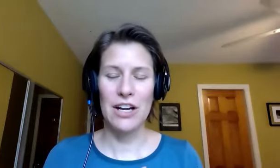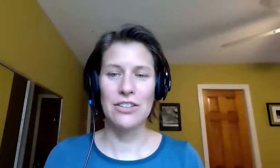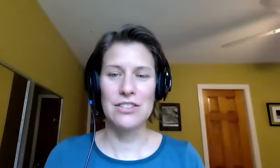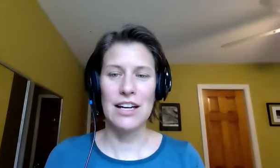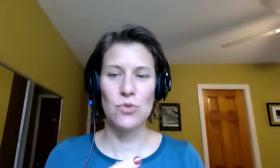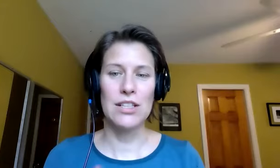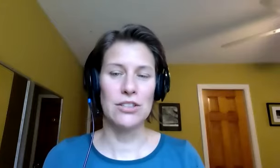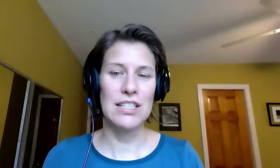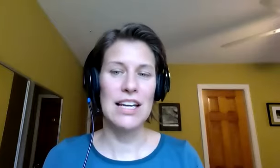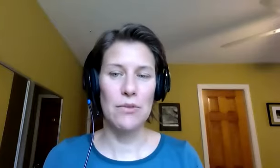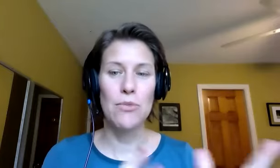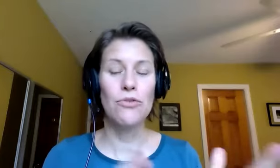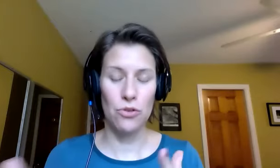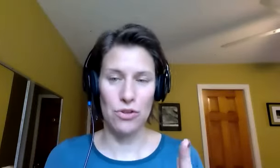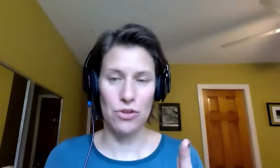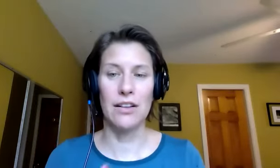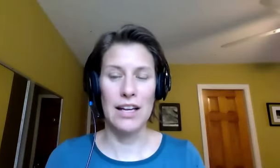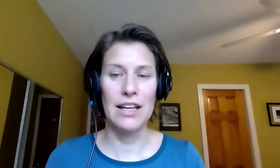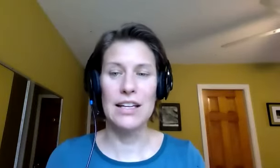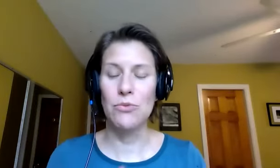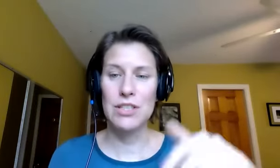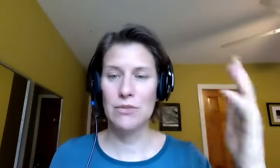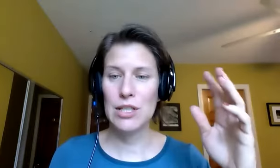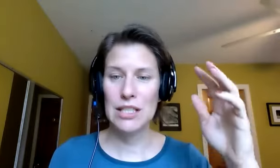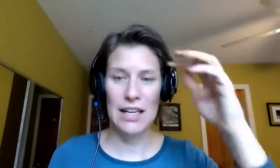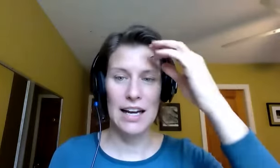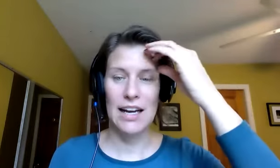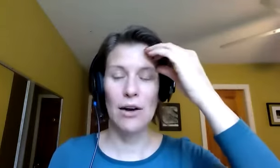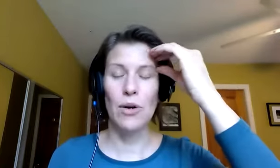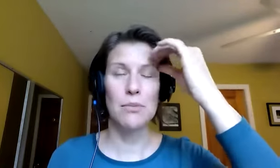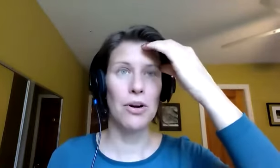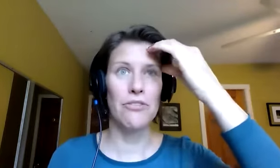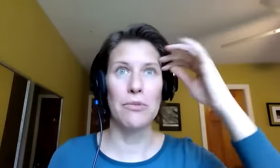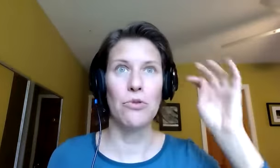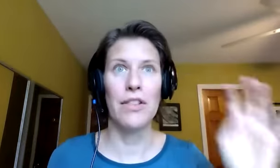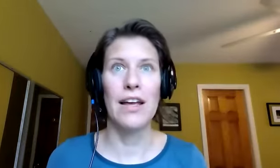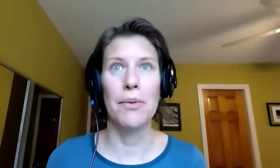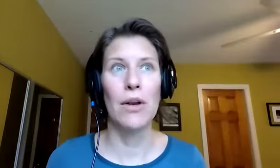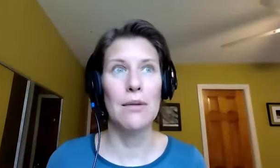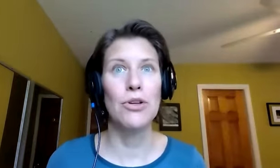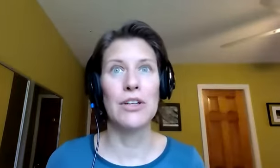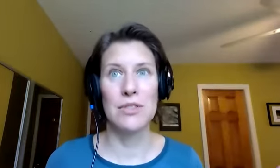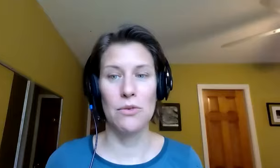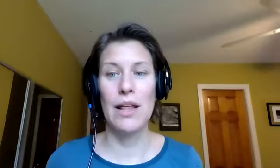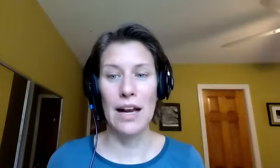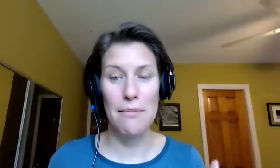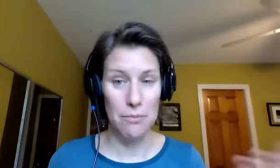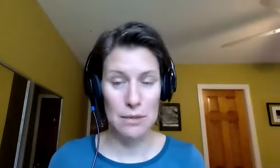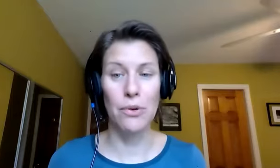find Girl Scouts when I turned 10 and we moved to North Carolina. It did. We didn't. I wasn't a part of it before then, but when I moved, it was the way that I met people